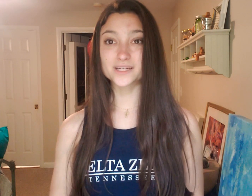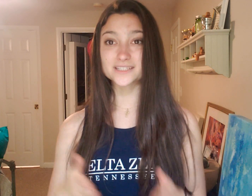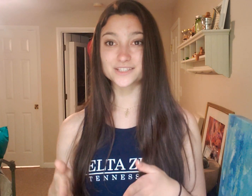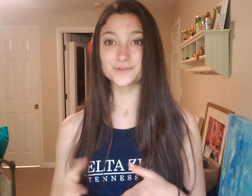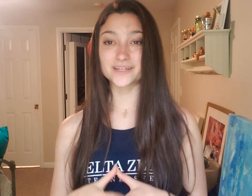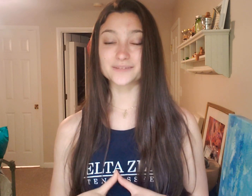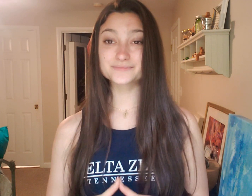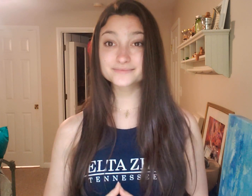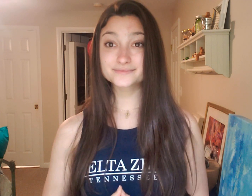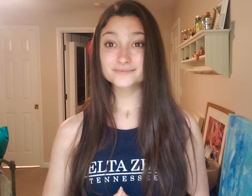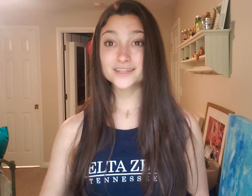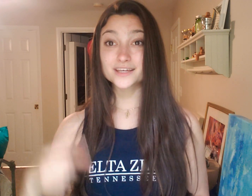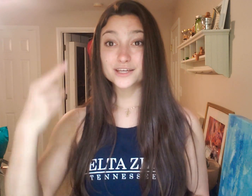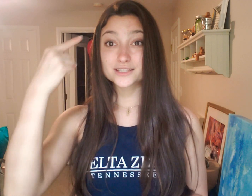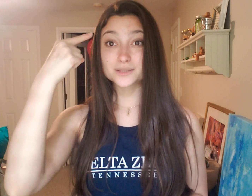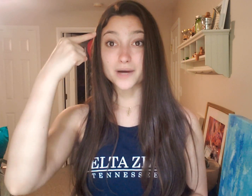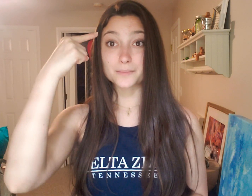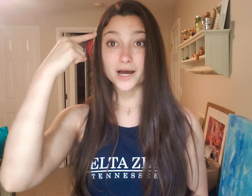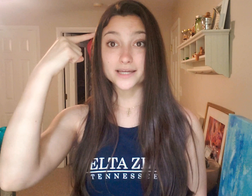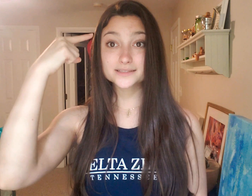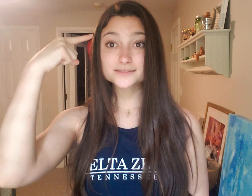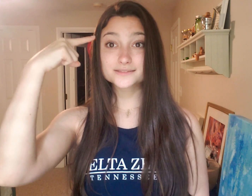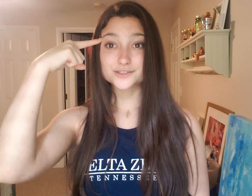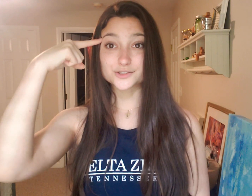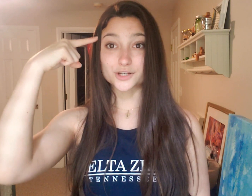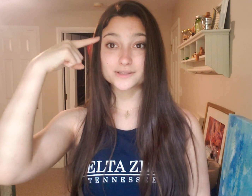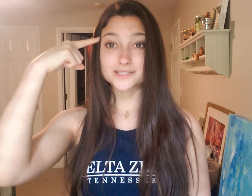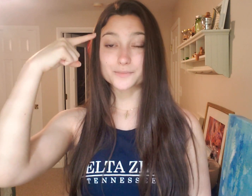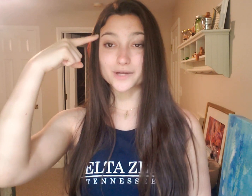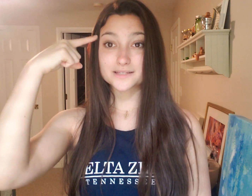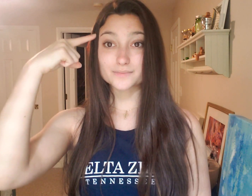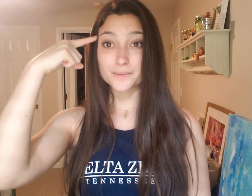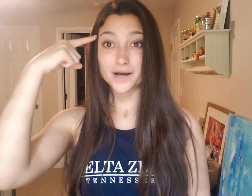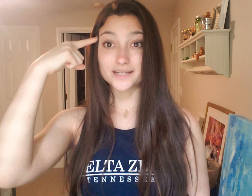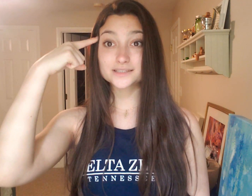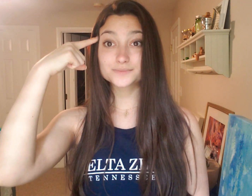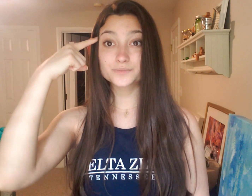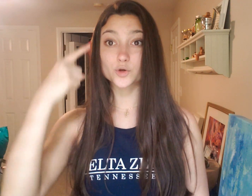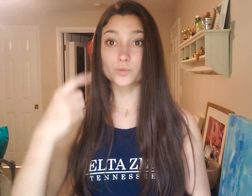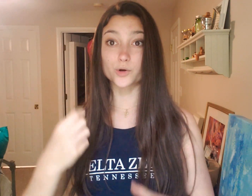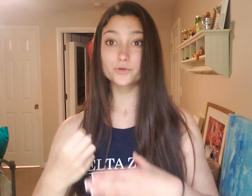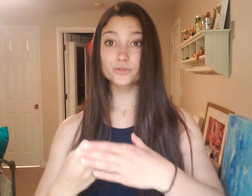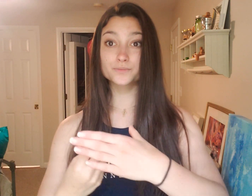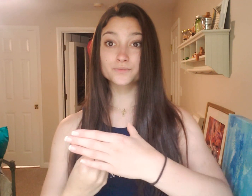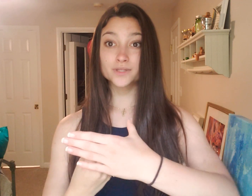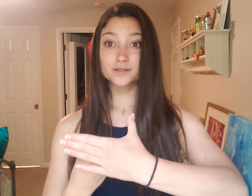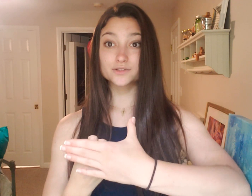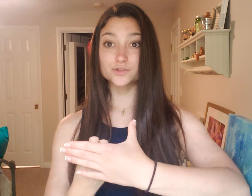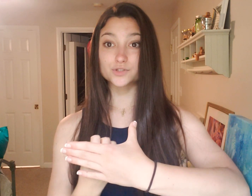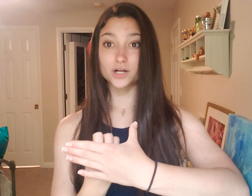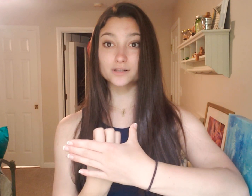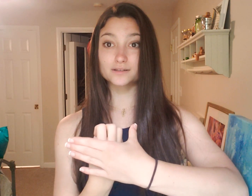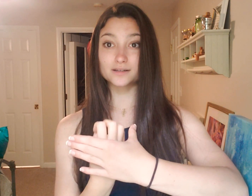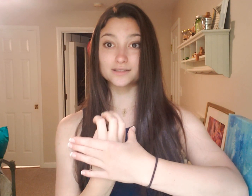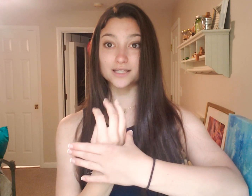to continue again. To my mind, so you start at the temple again. To my mind, growth. So you start, and it's like